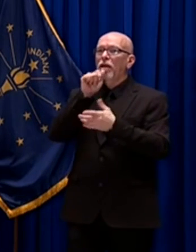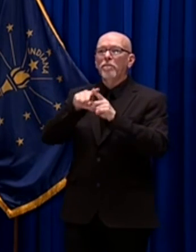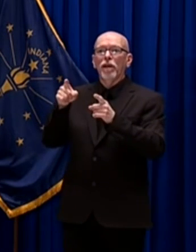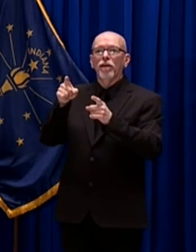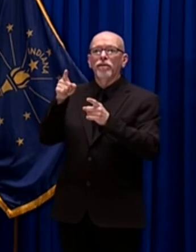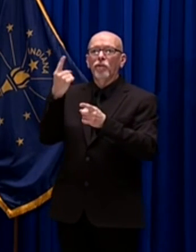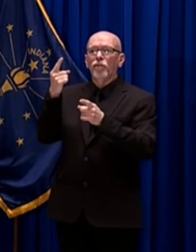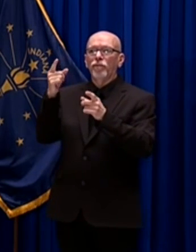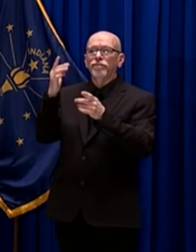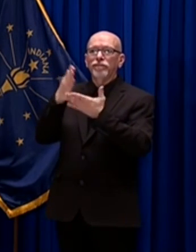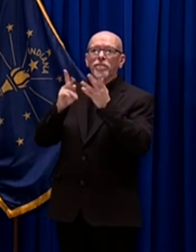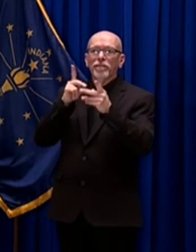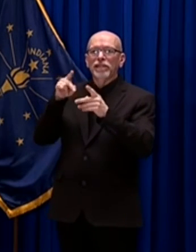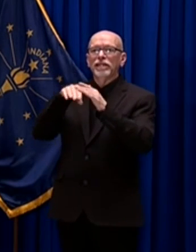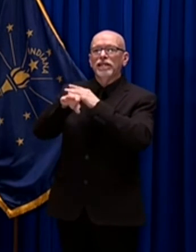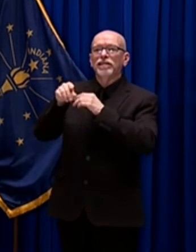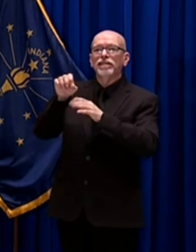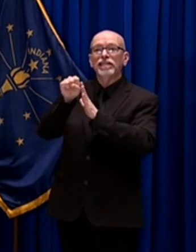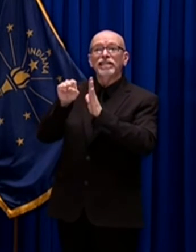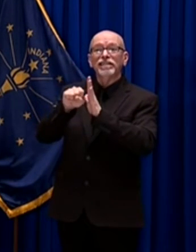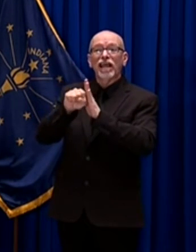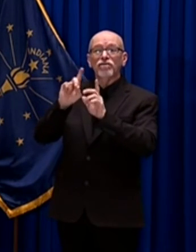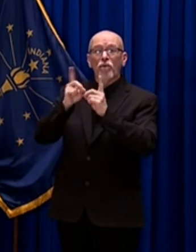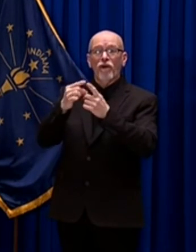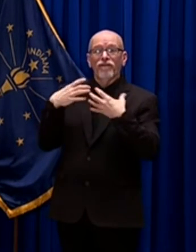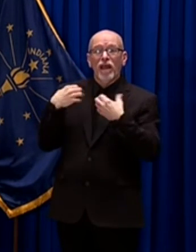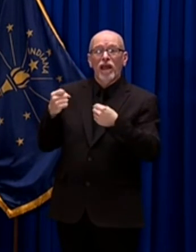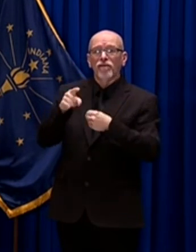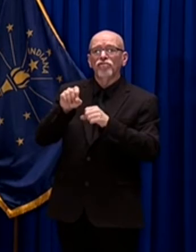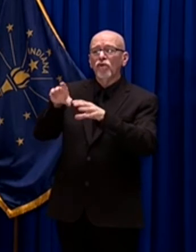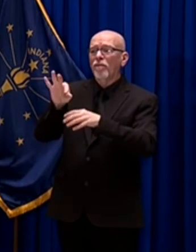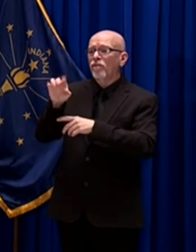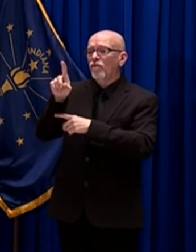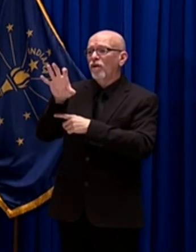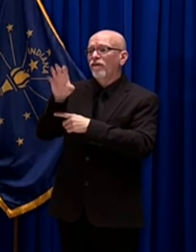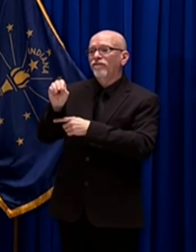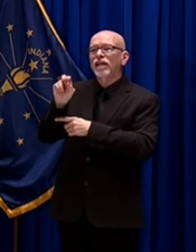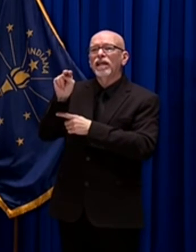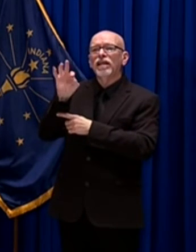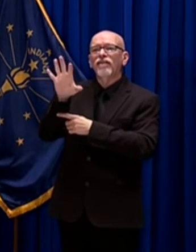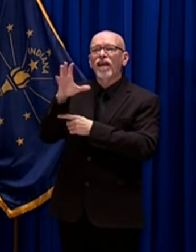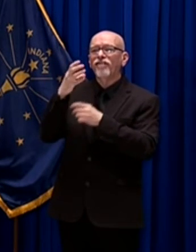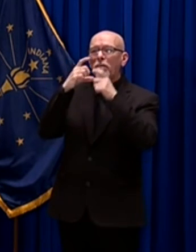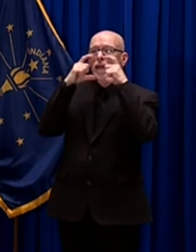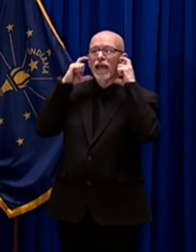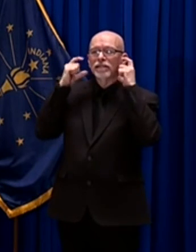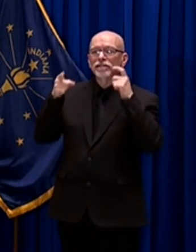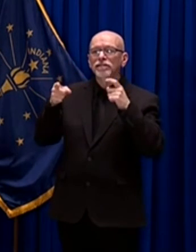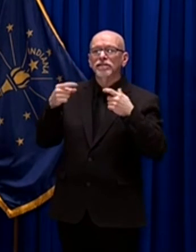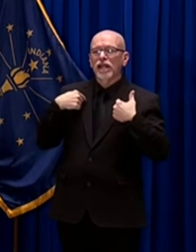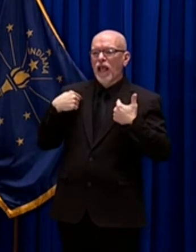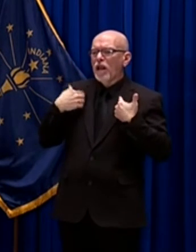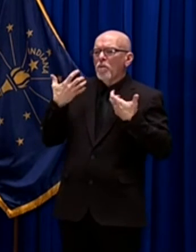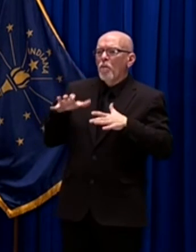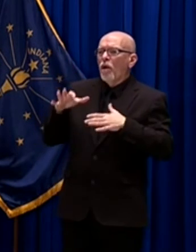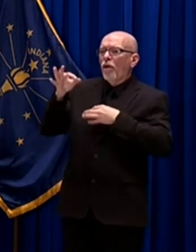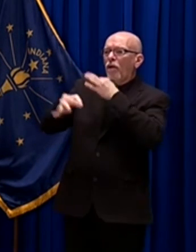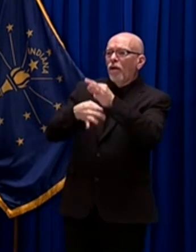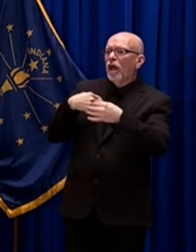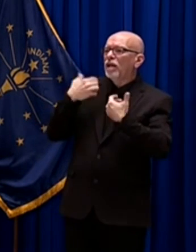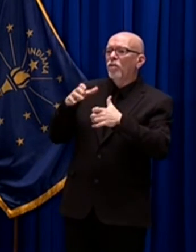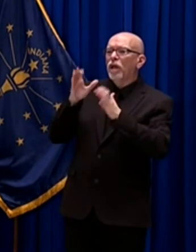the Indiana State Department of Health yesterday, dropped off 150 N95 masks. Said, I don't want anything. I don't want